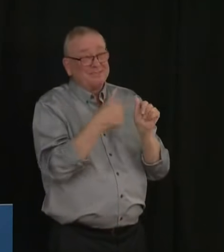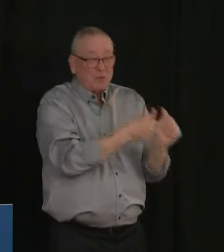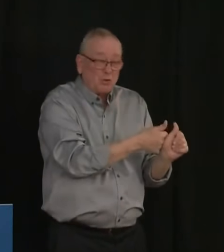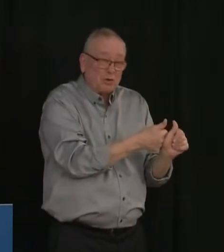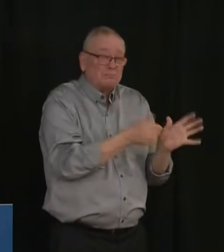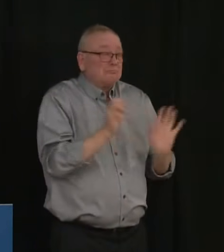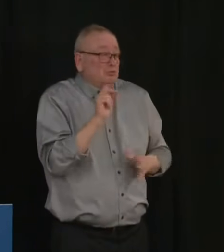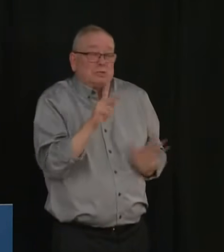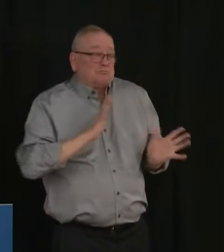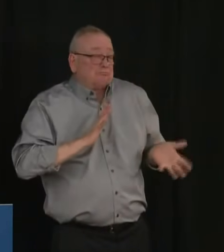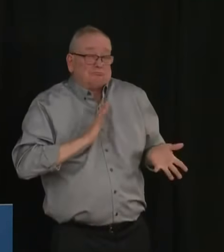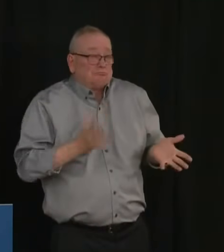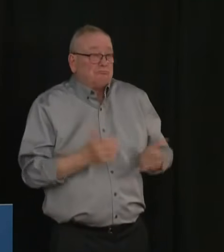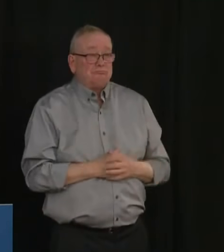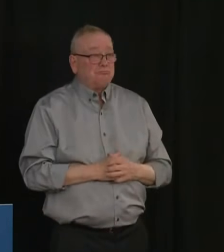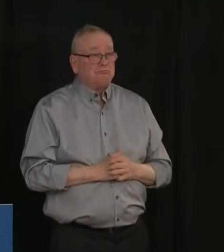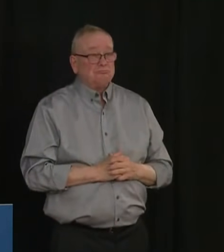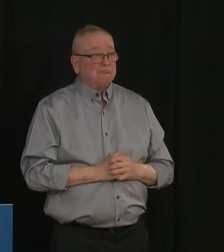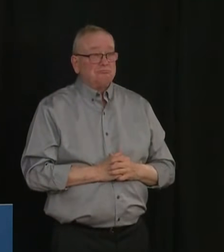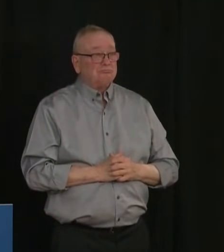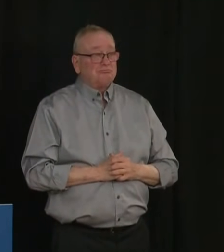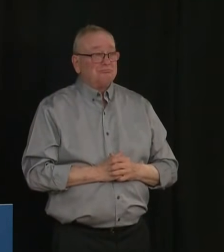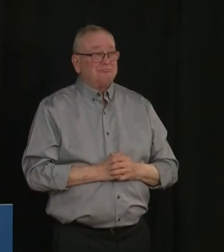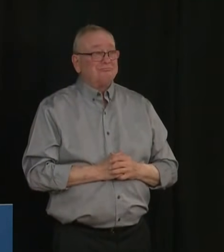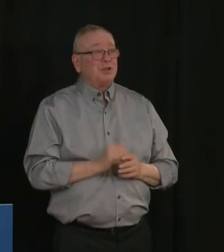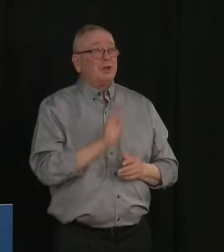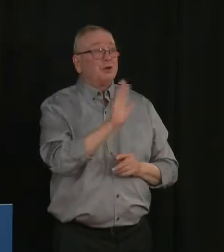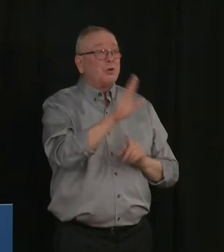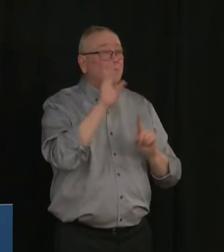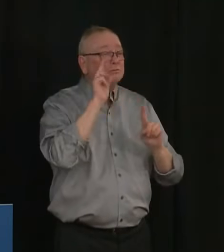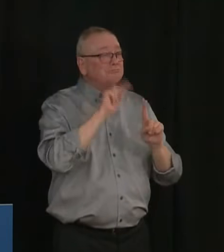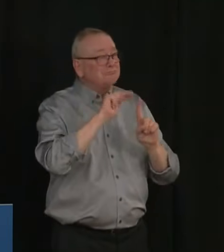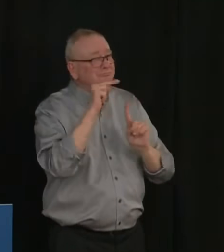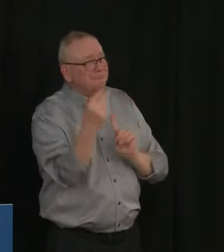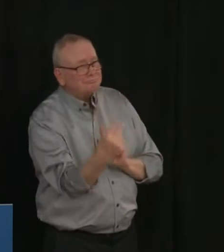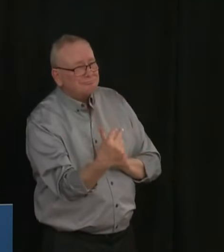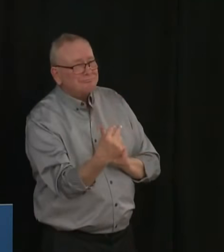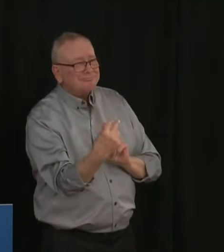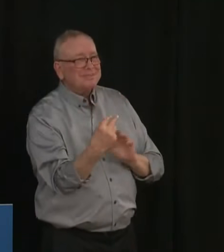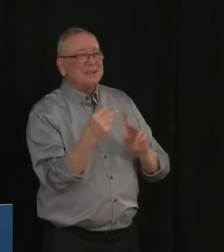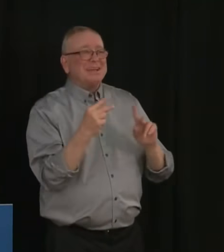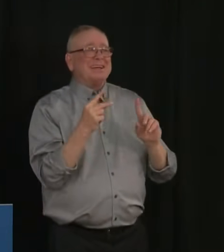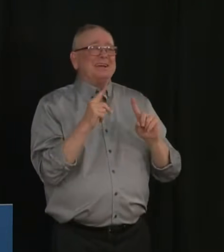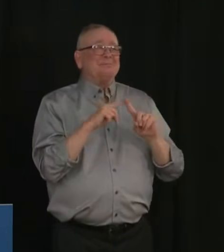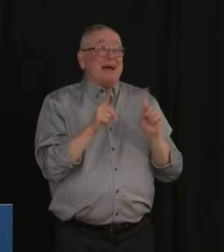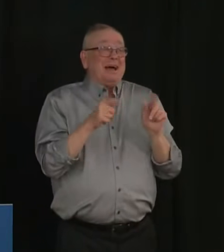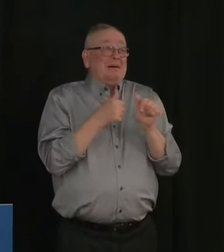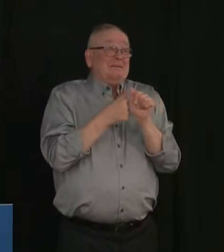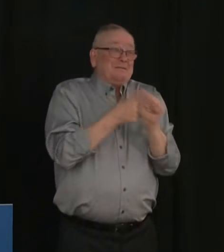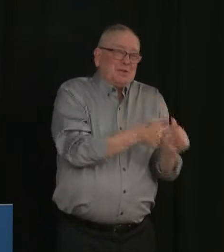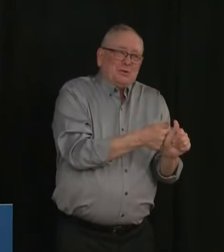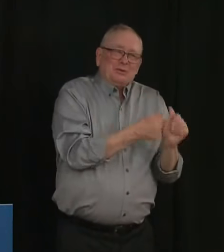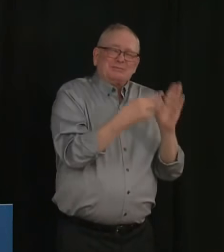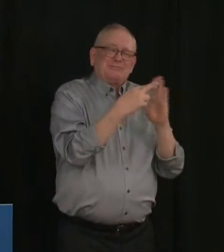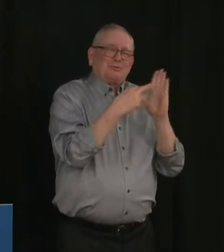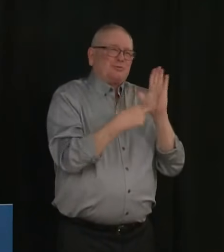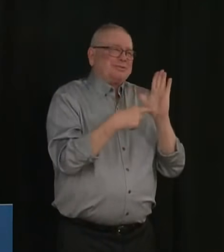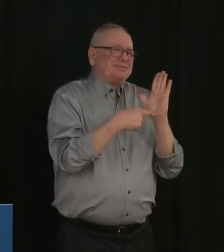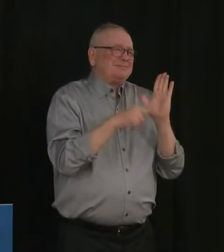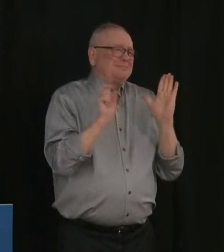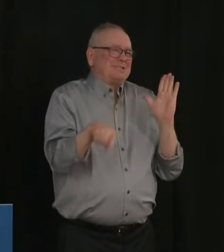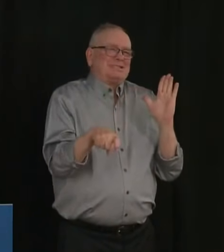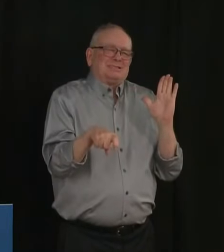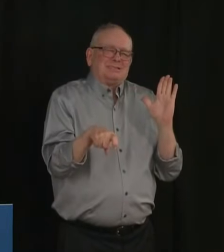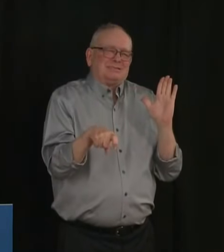have conversations across groups who have different opinions, while at the same time following the legal requirements to be able to support